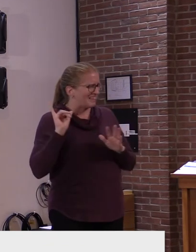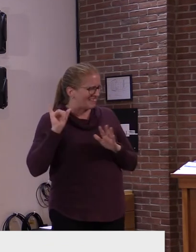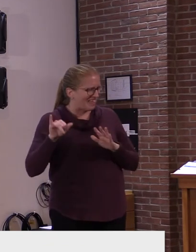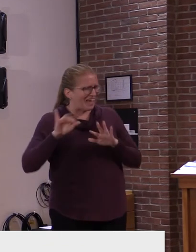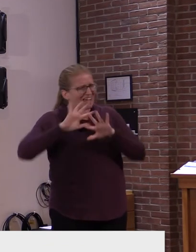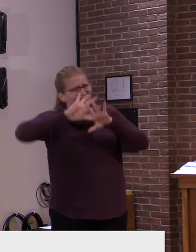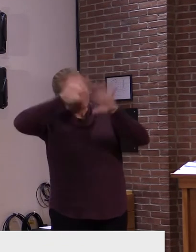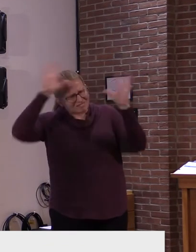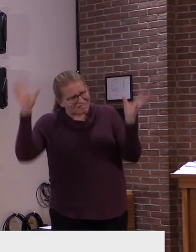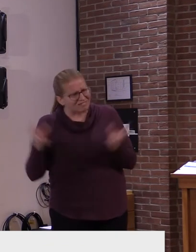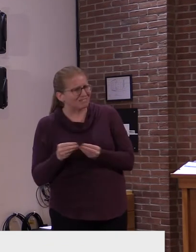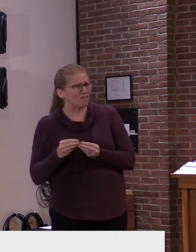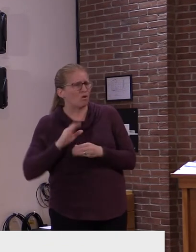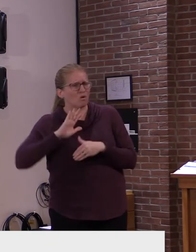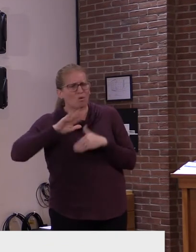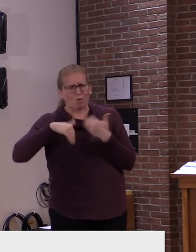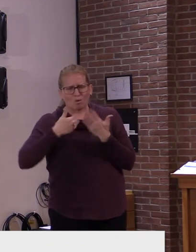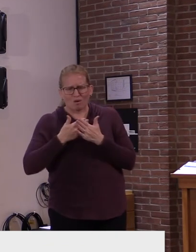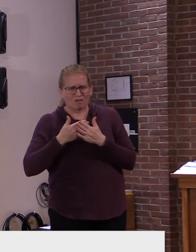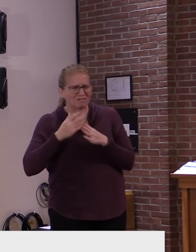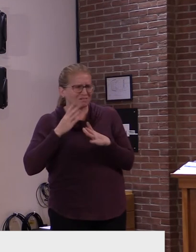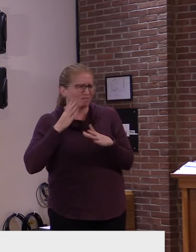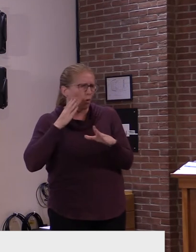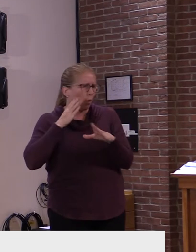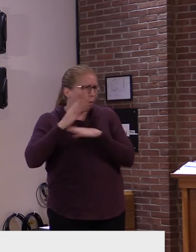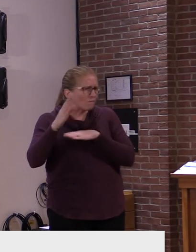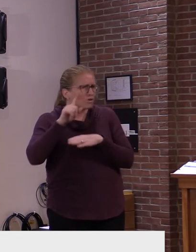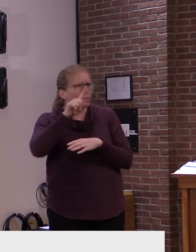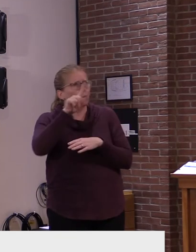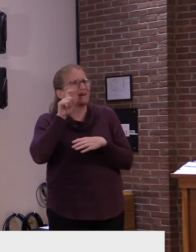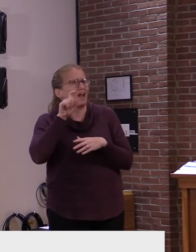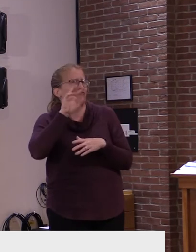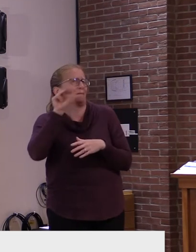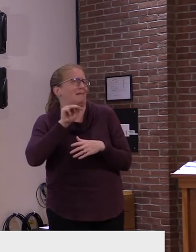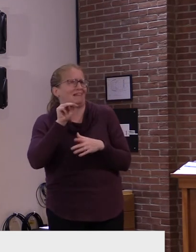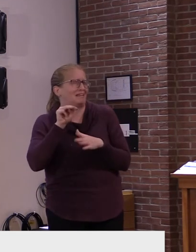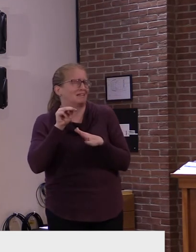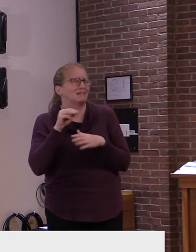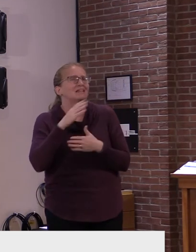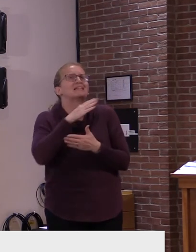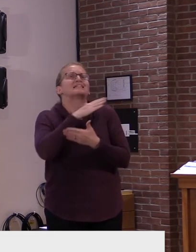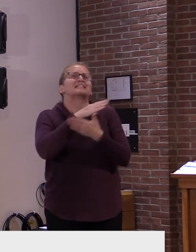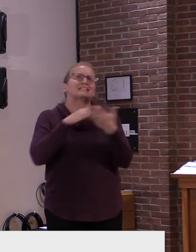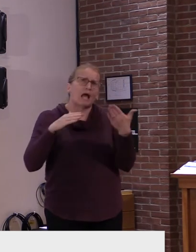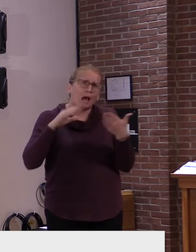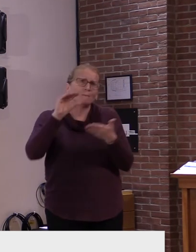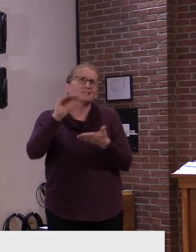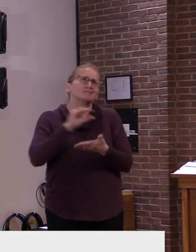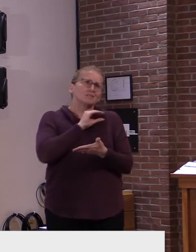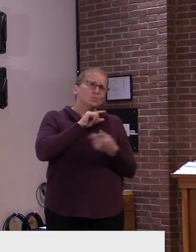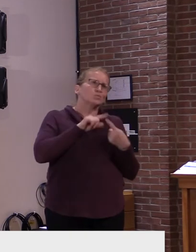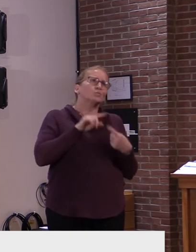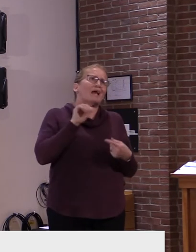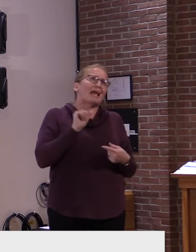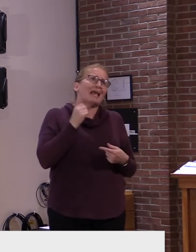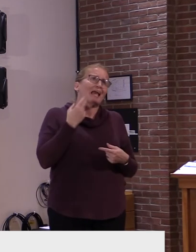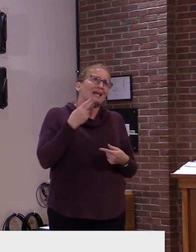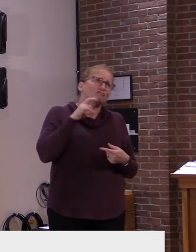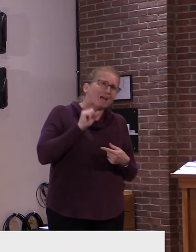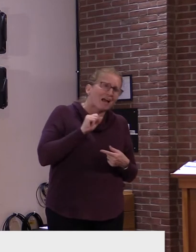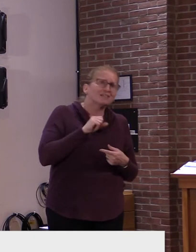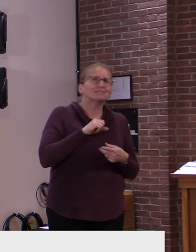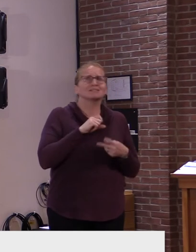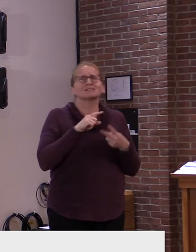over a hundred million dollars um some of it was reallocated to ahs some of it was reallocated